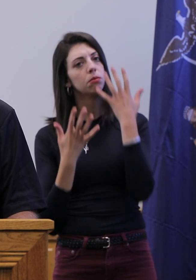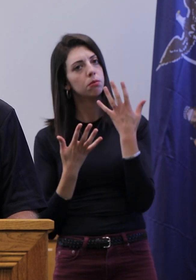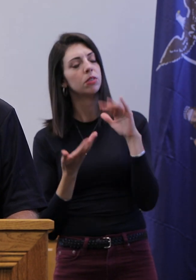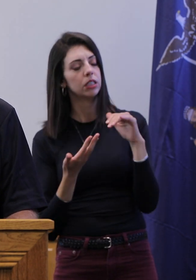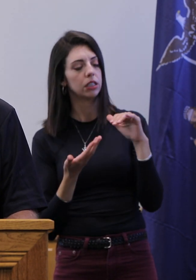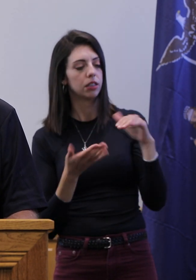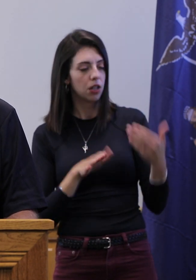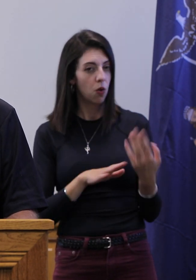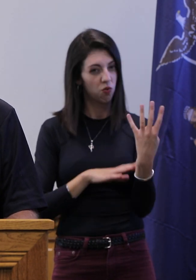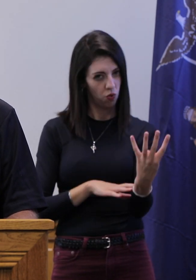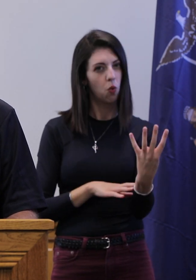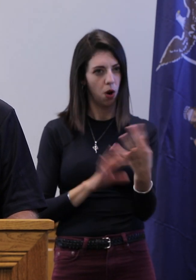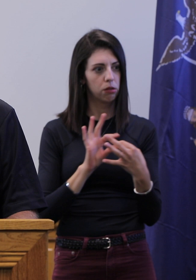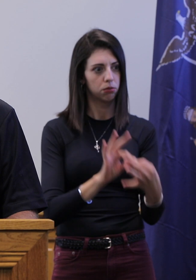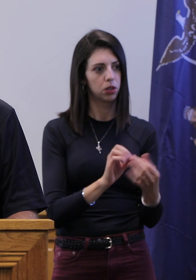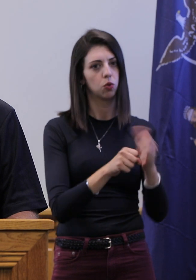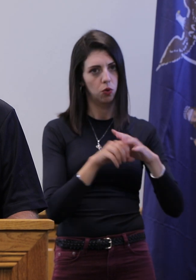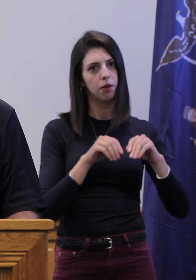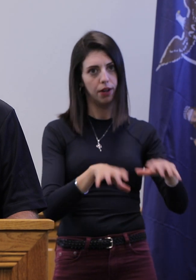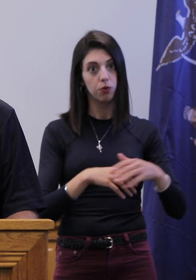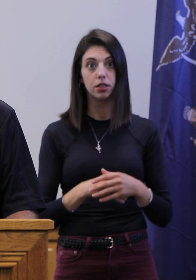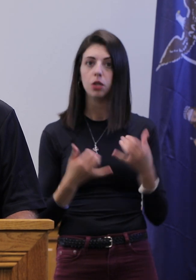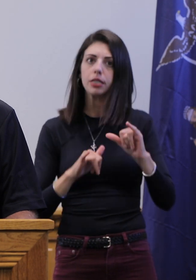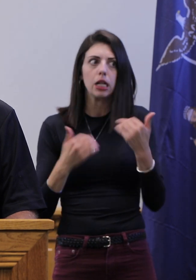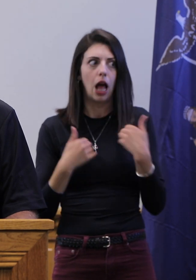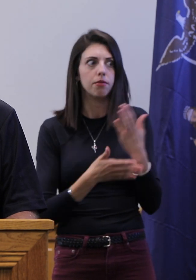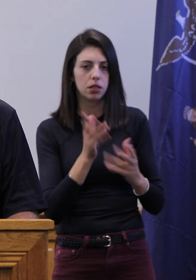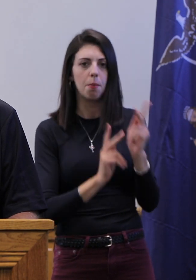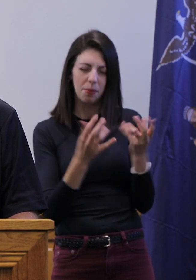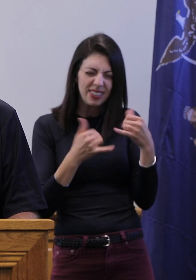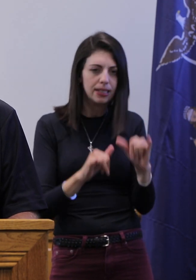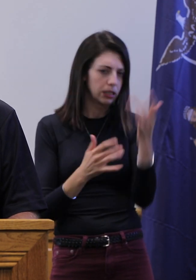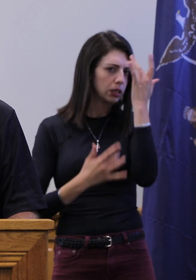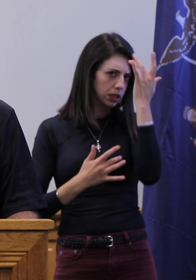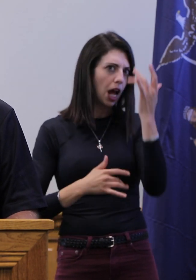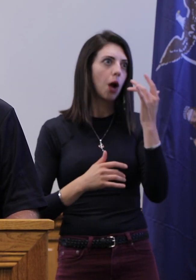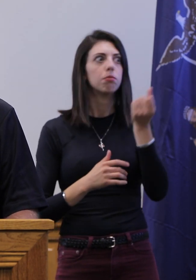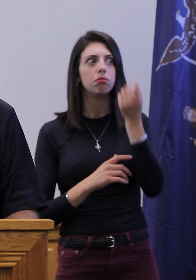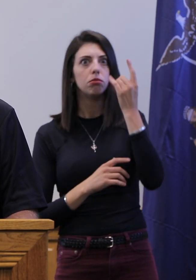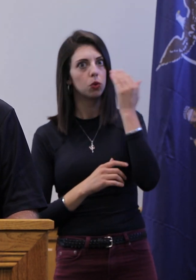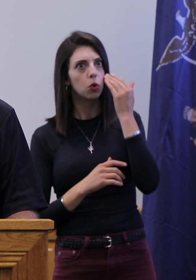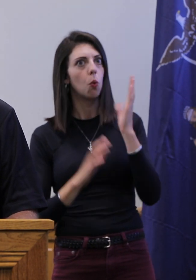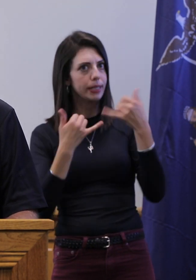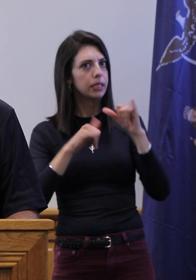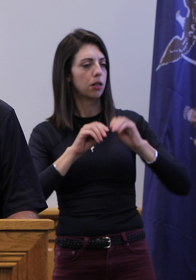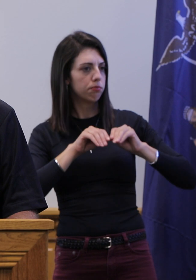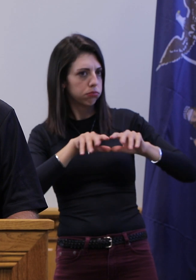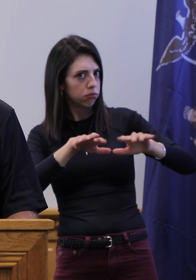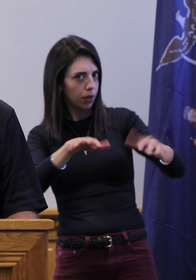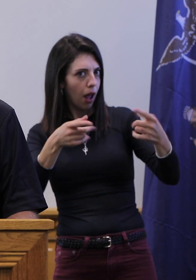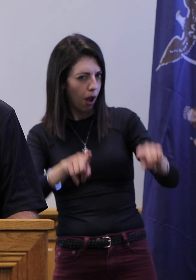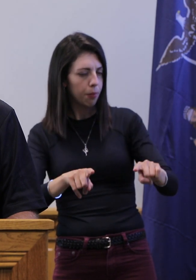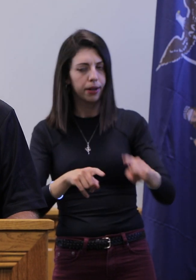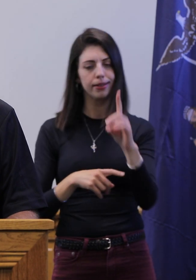virus. We currently still have active cases, and we know that COVID is still spreading in the community. Diane will talk more about this